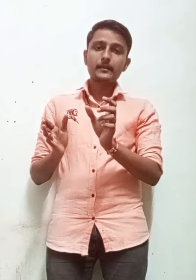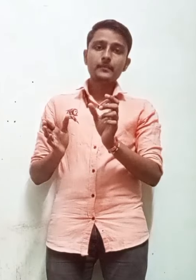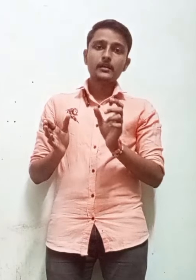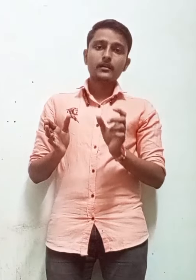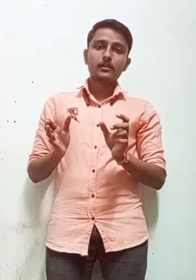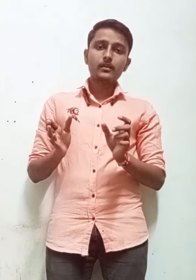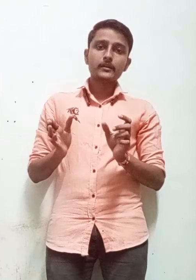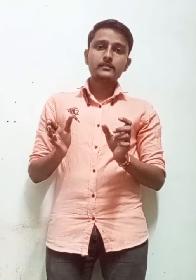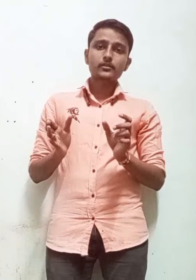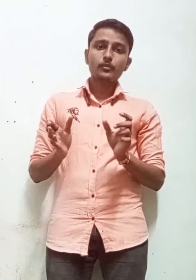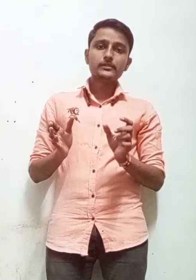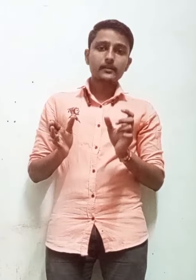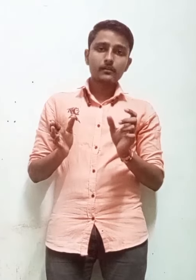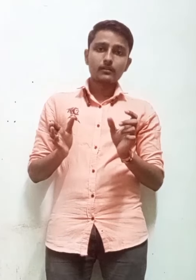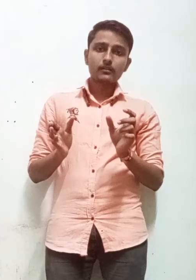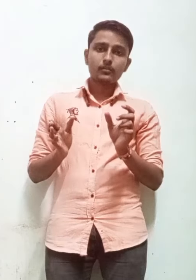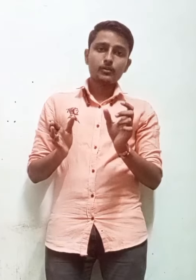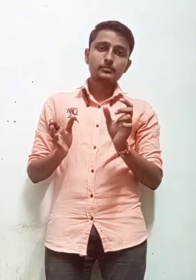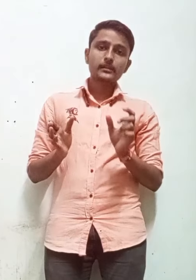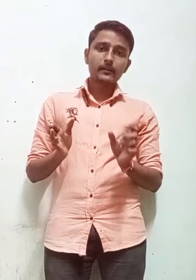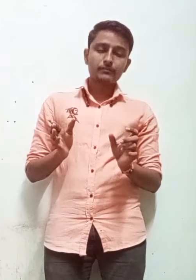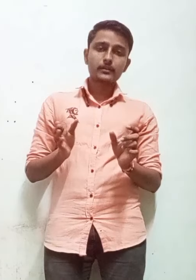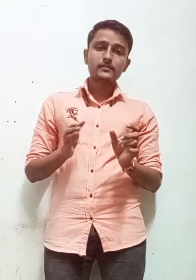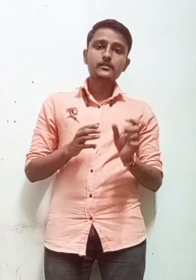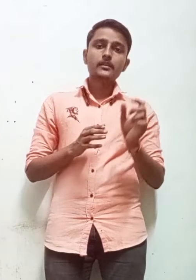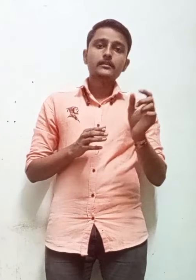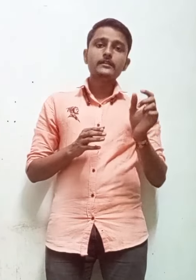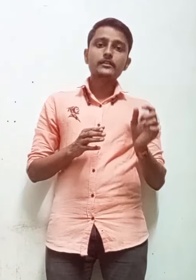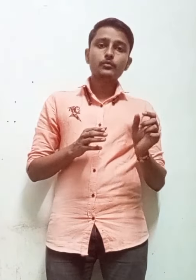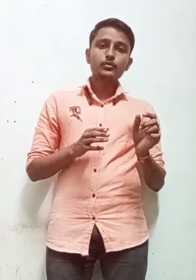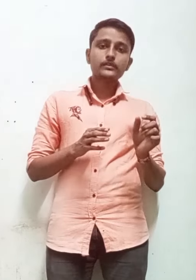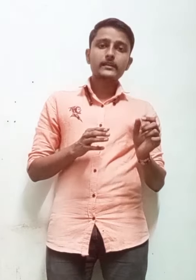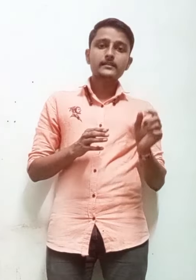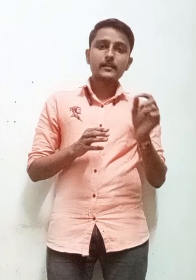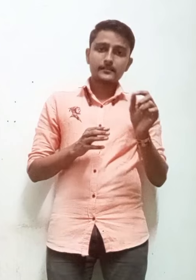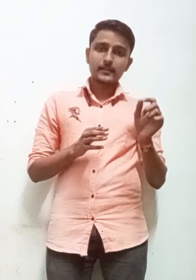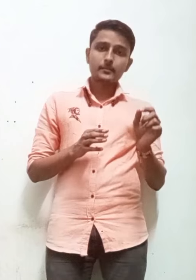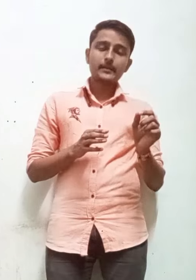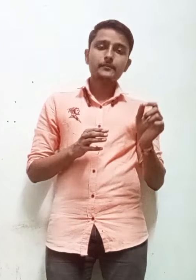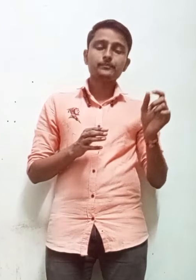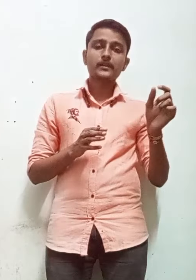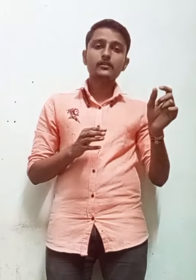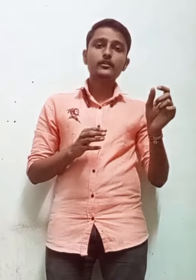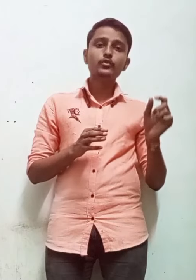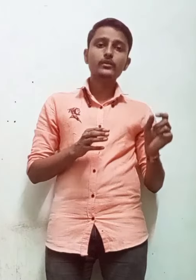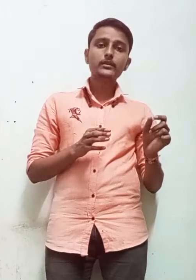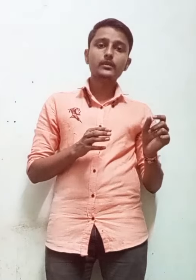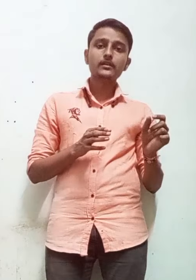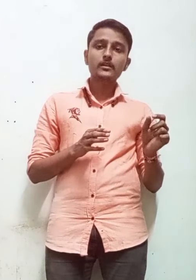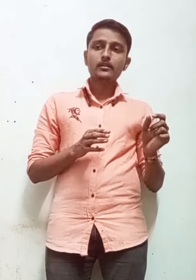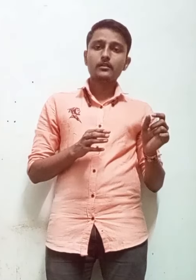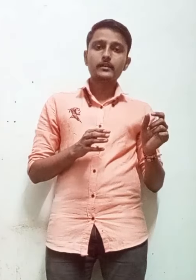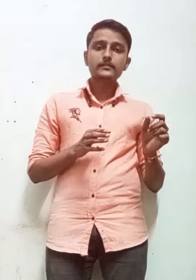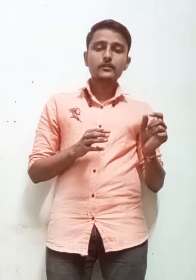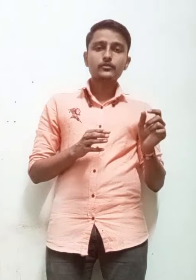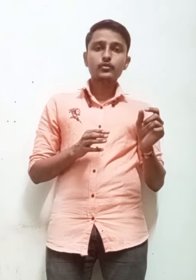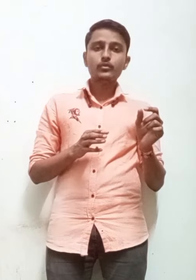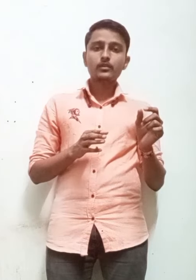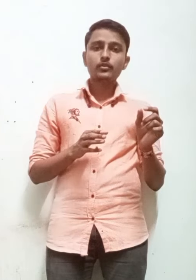name is object reference. The is equal to sign is a assignment. The new keyword is also known